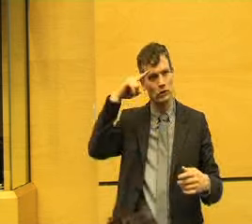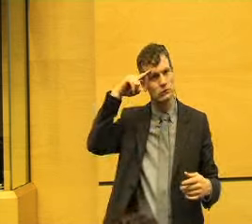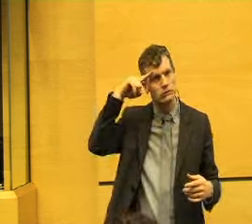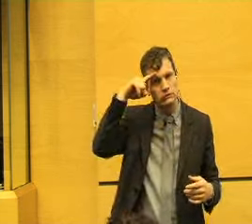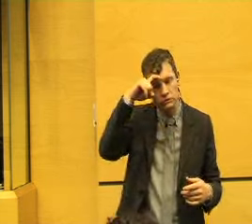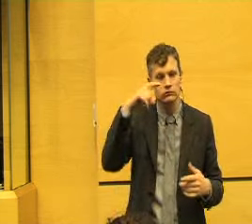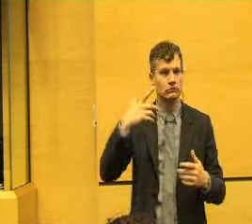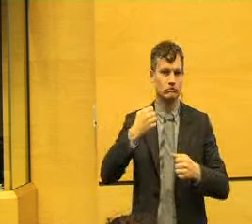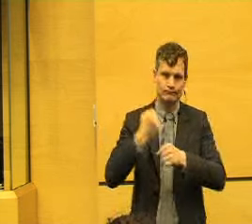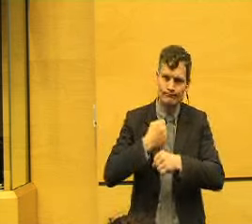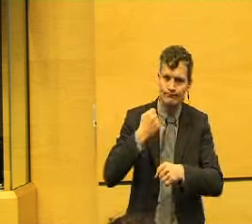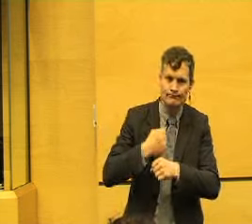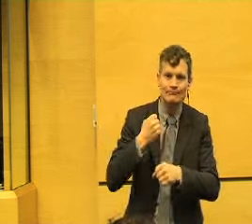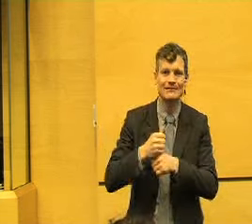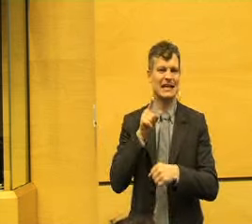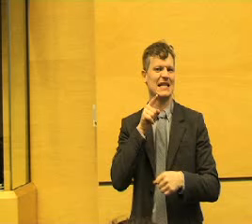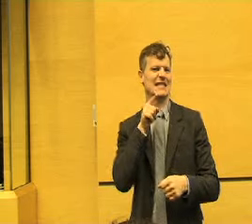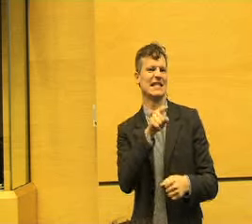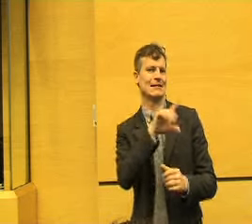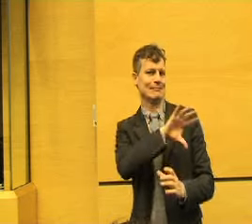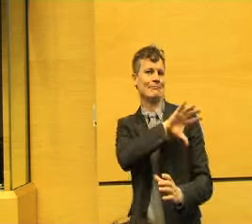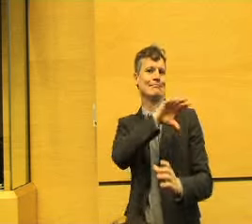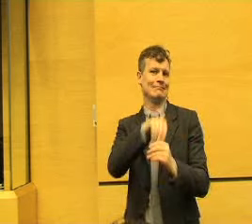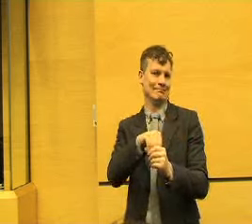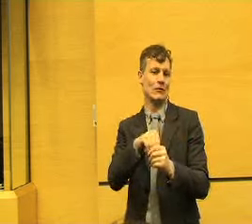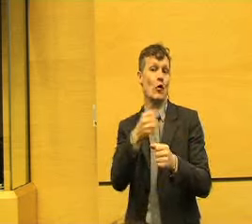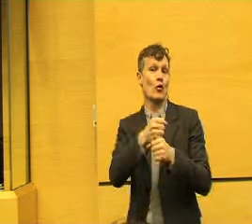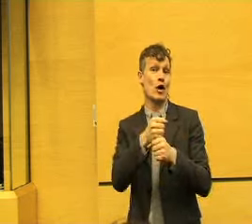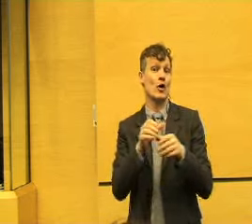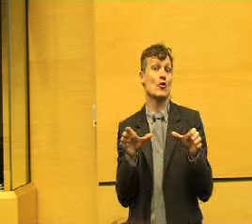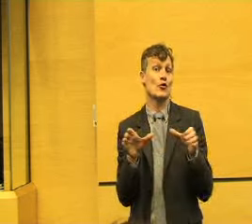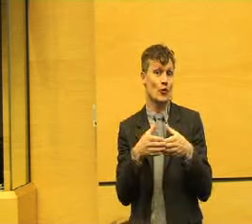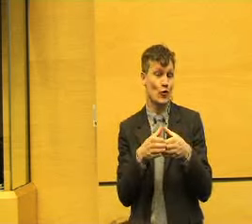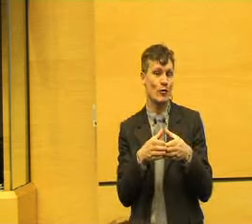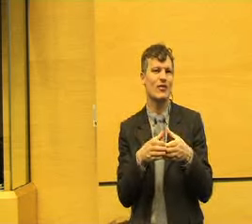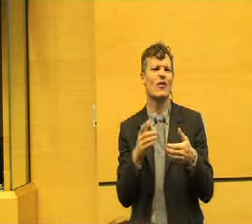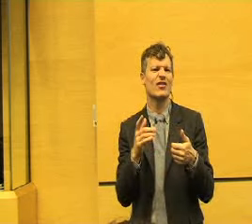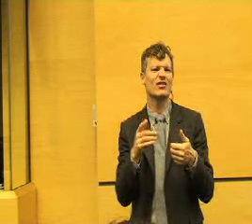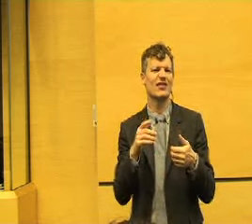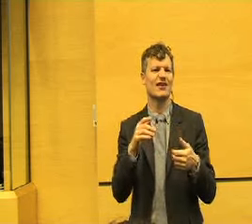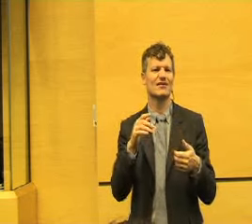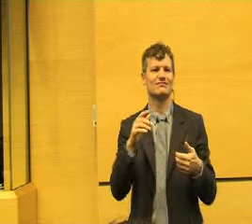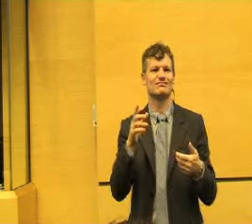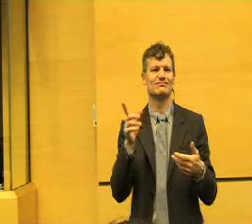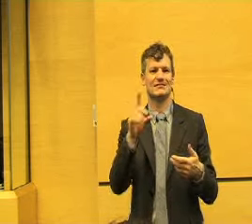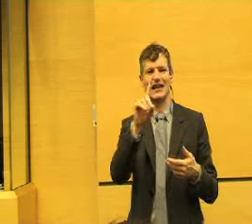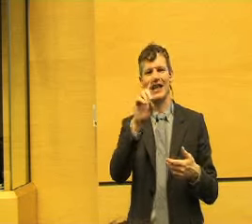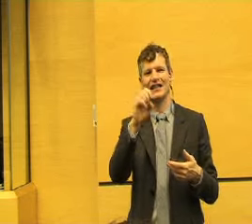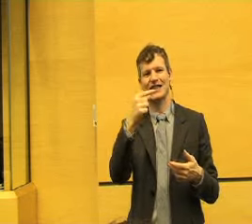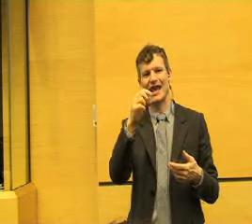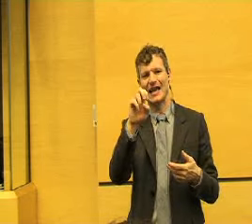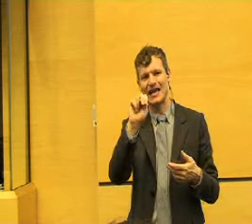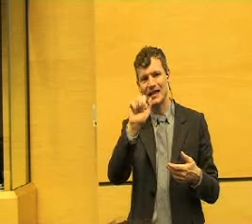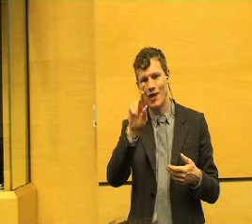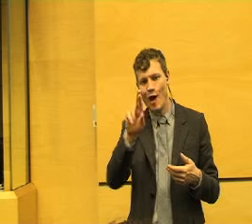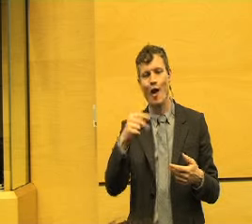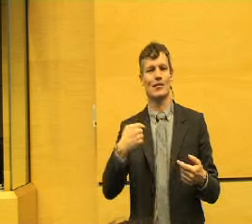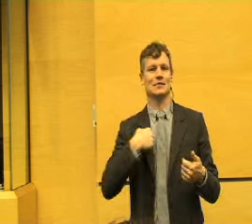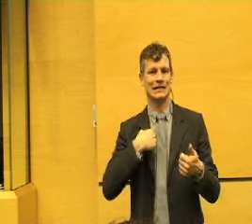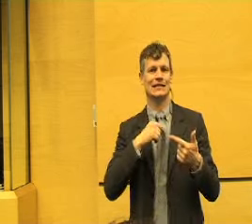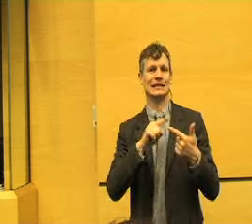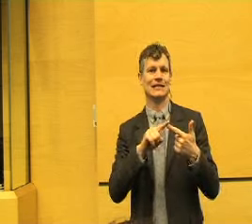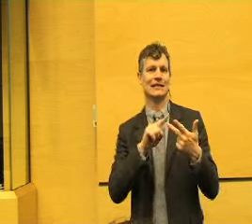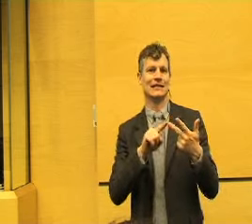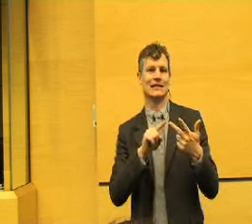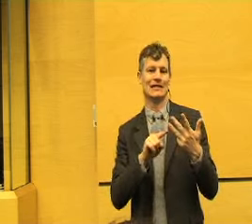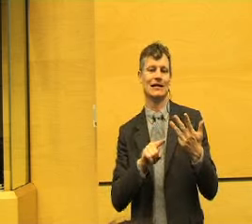of the working group, along with Teresia and Jonas, a number of other of us working on the draft